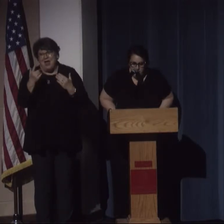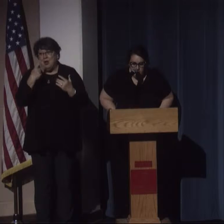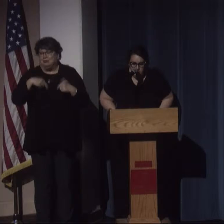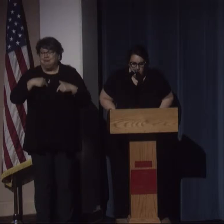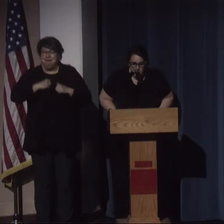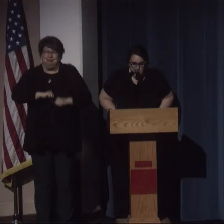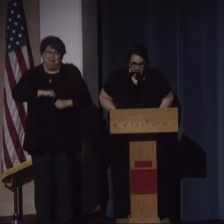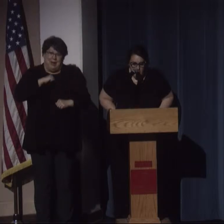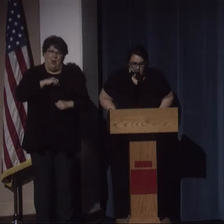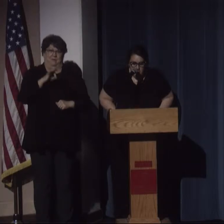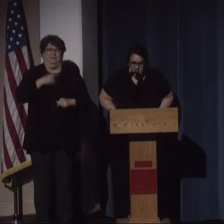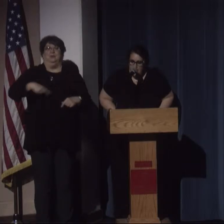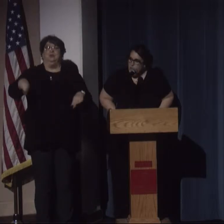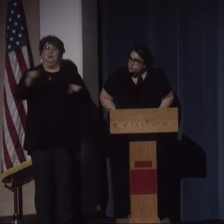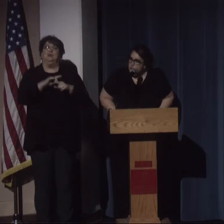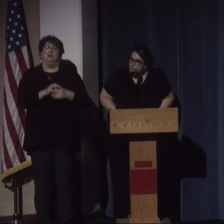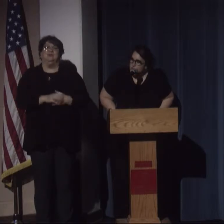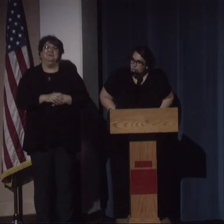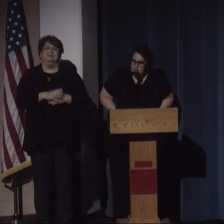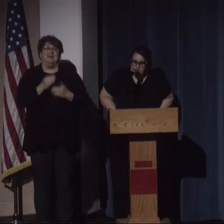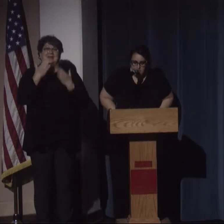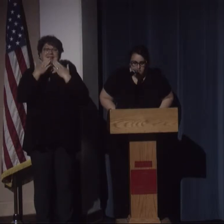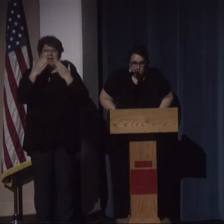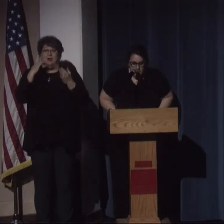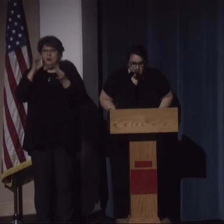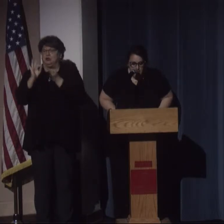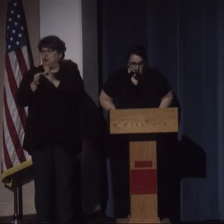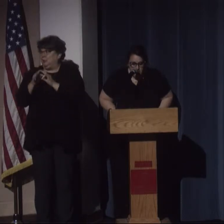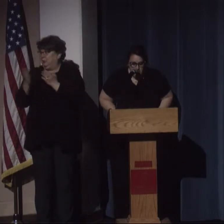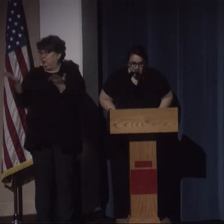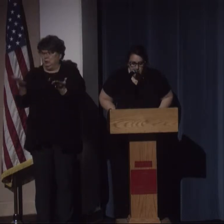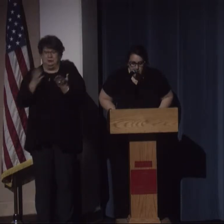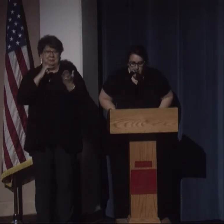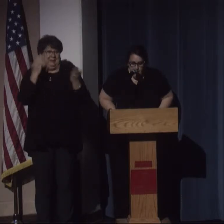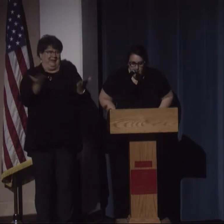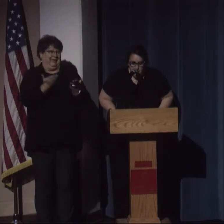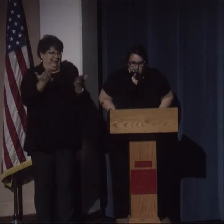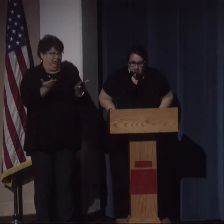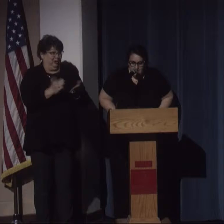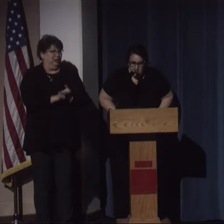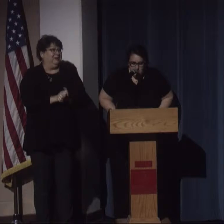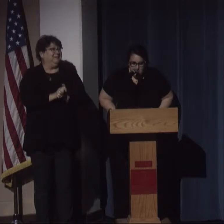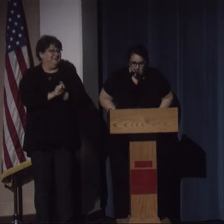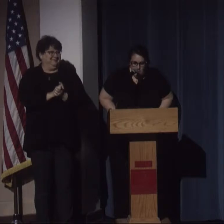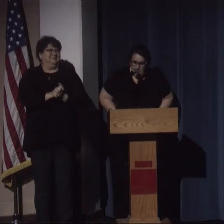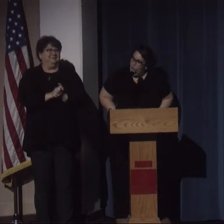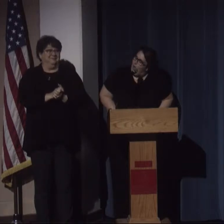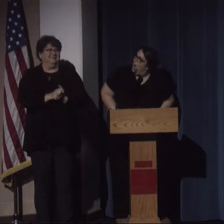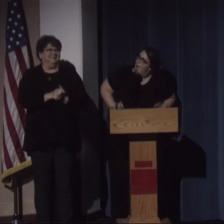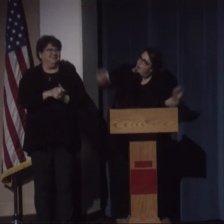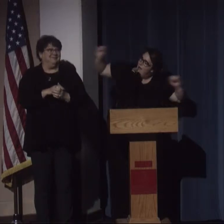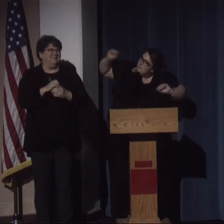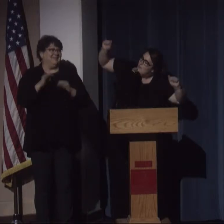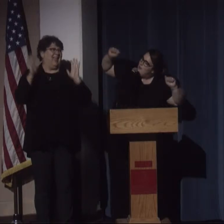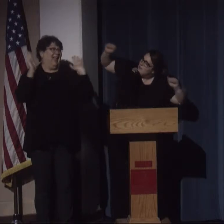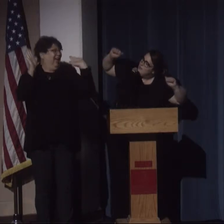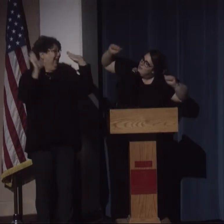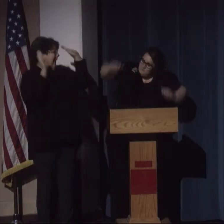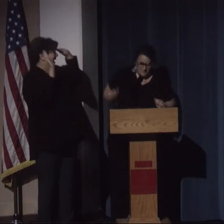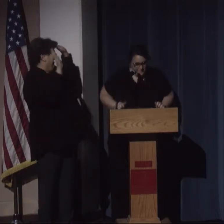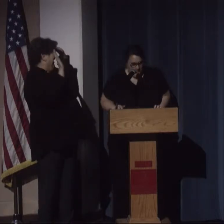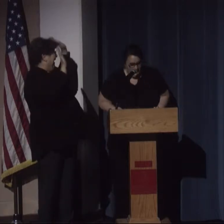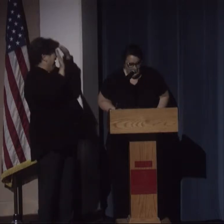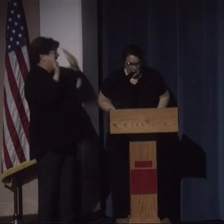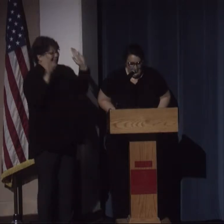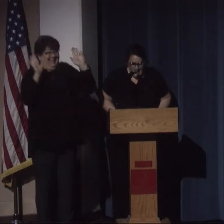proud of you. Thank you to the interpreters for being here. You guys are so